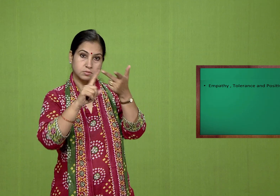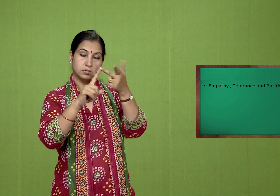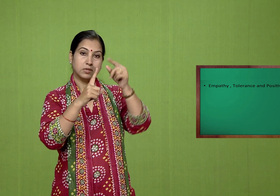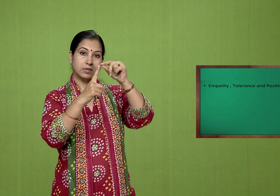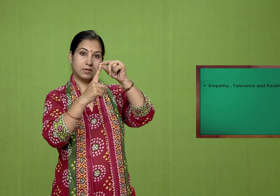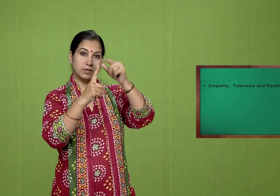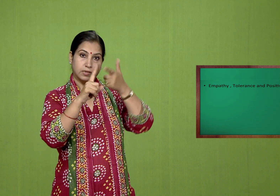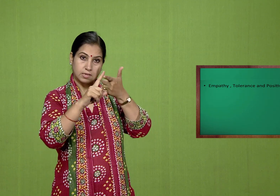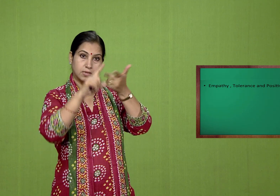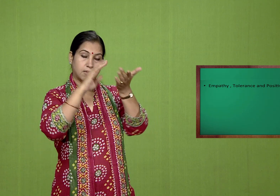empathy,